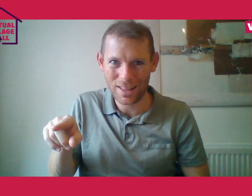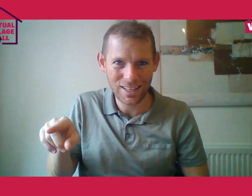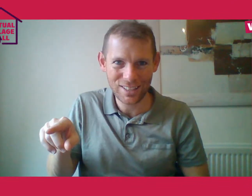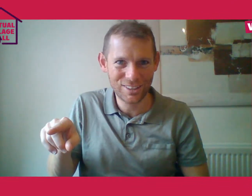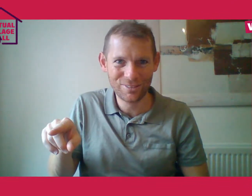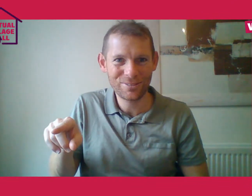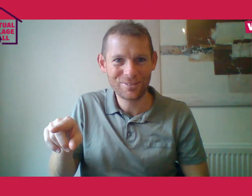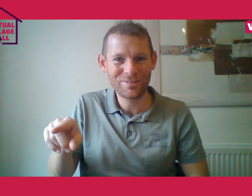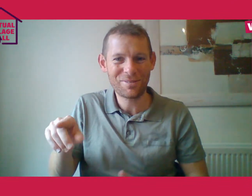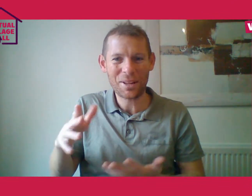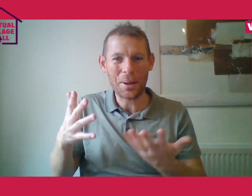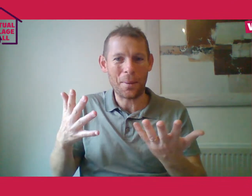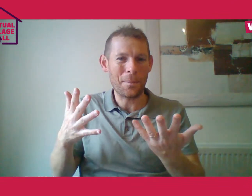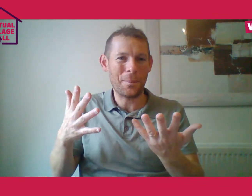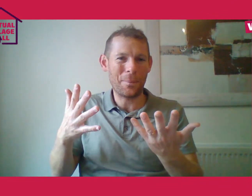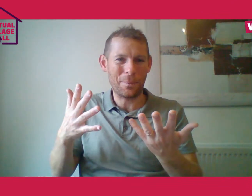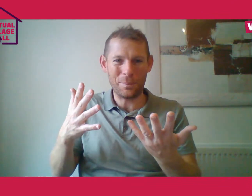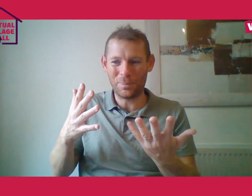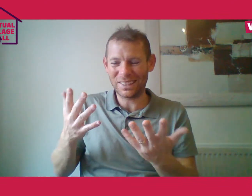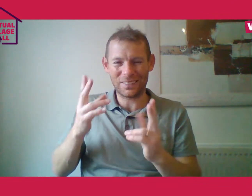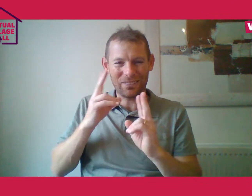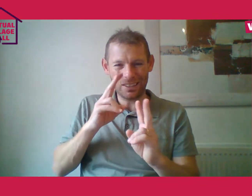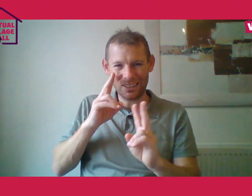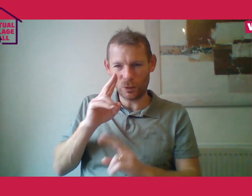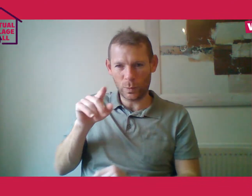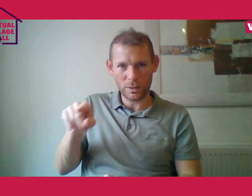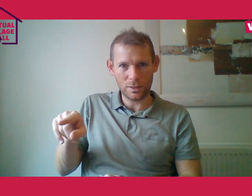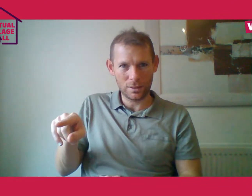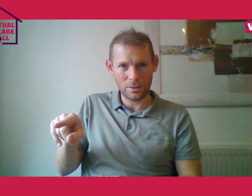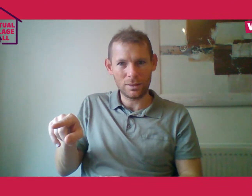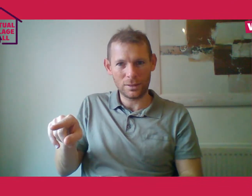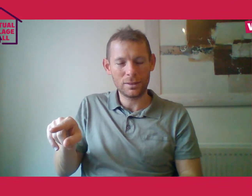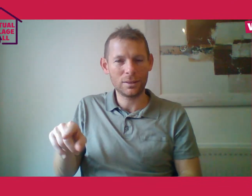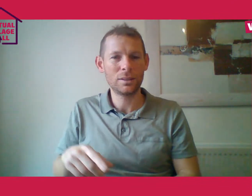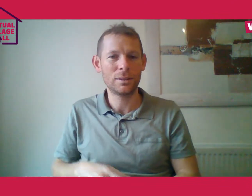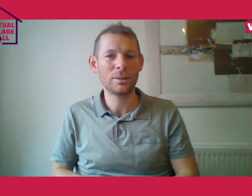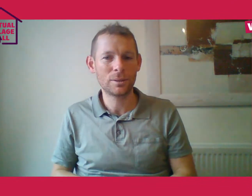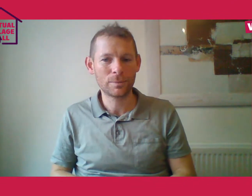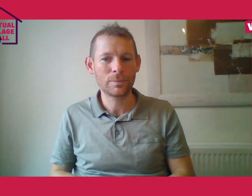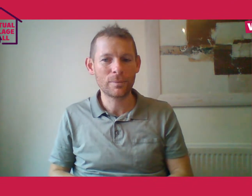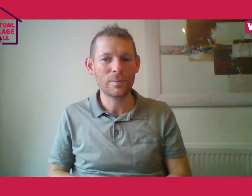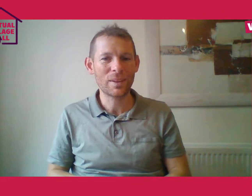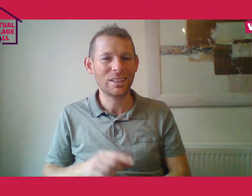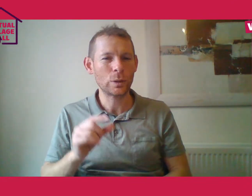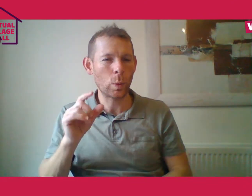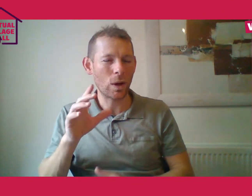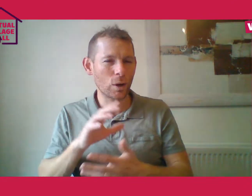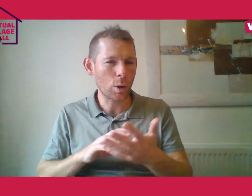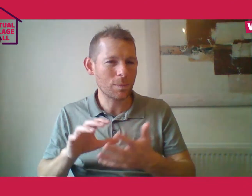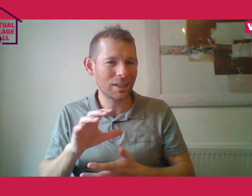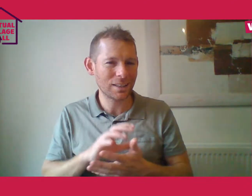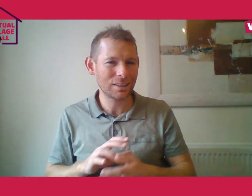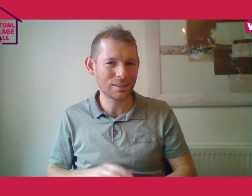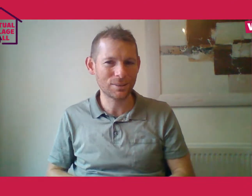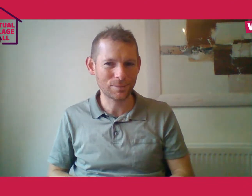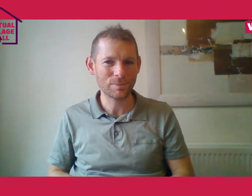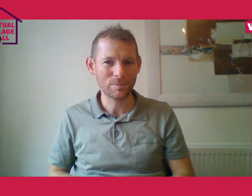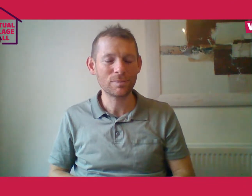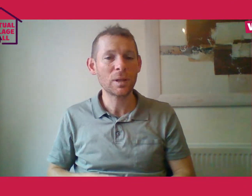originally. I know he's actually not physically there, but it's part of how we do it in our visual space. It is quite